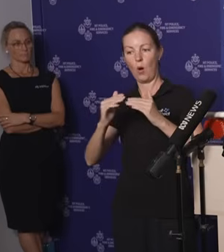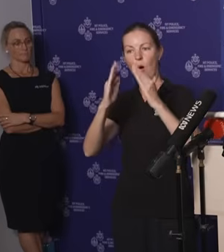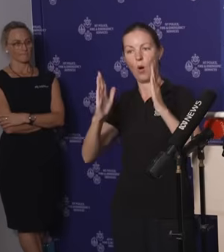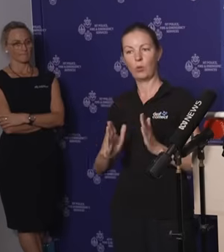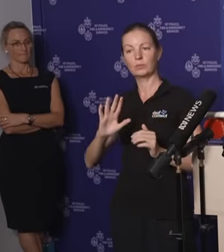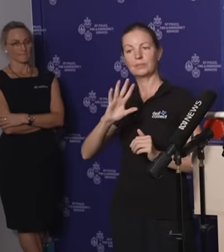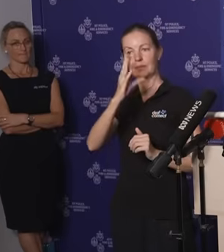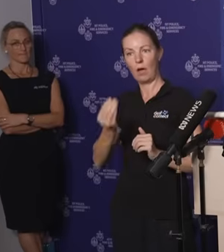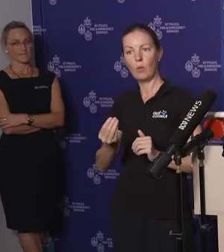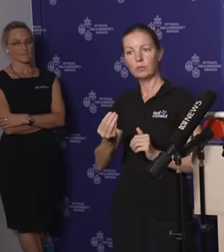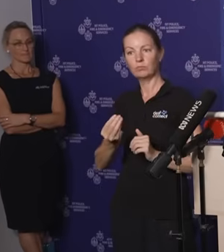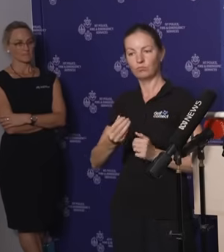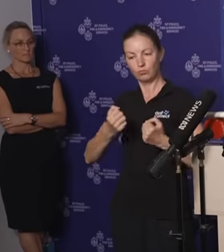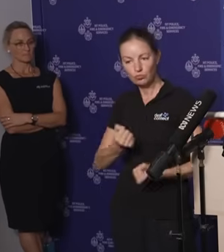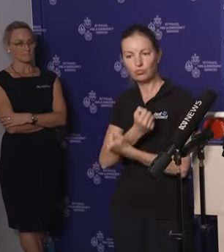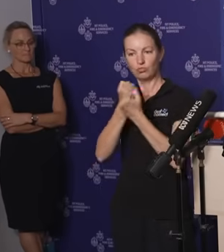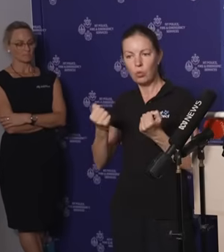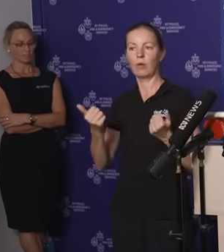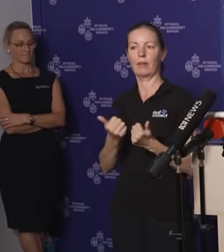event.